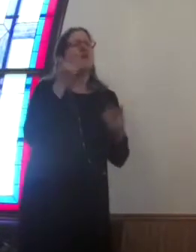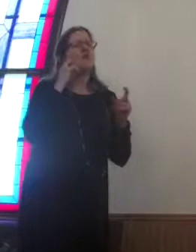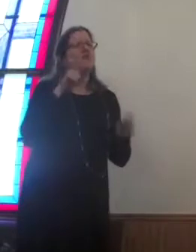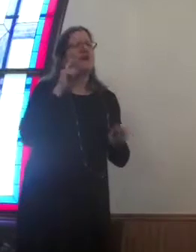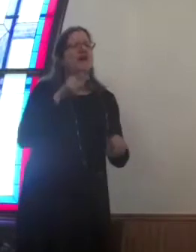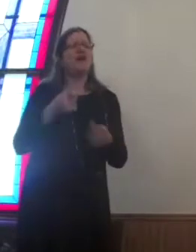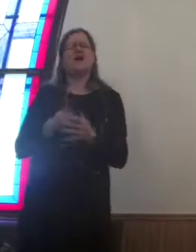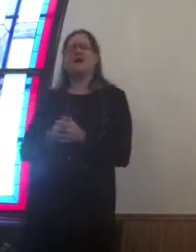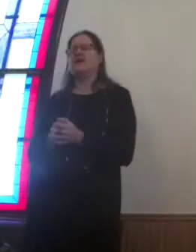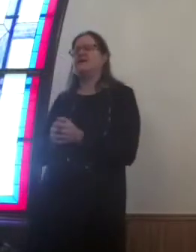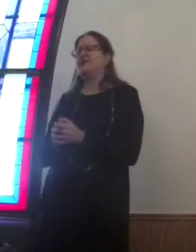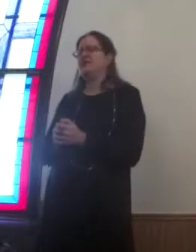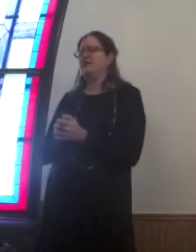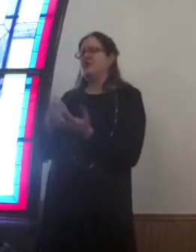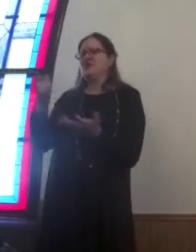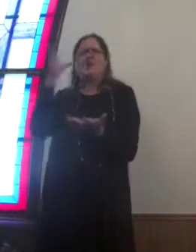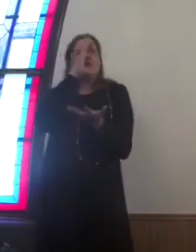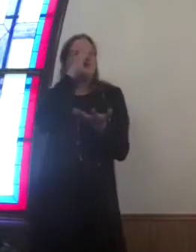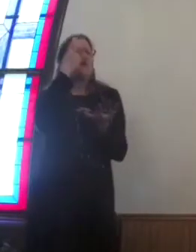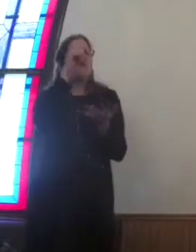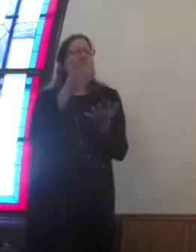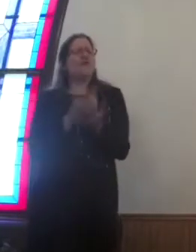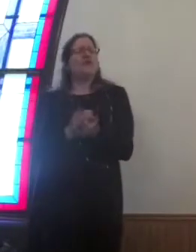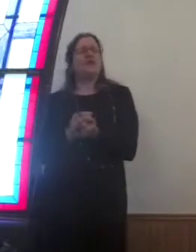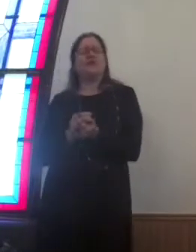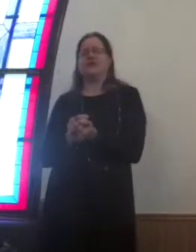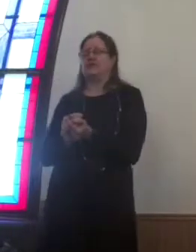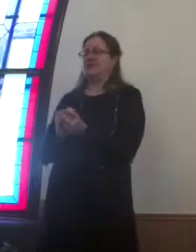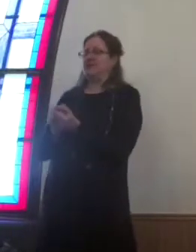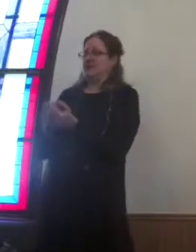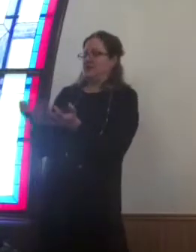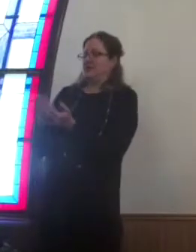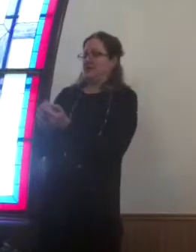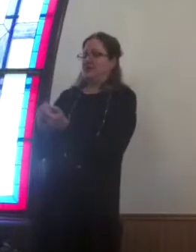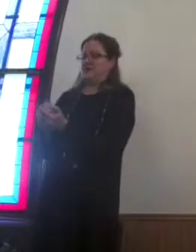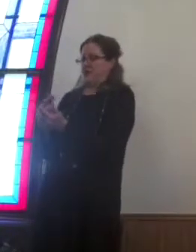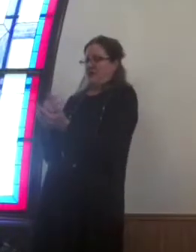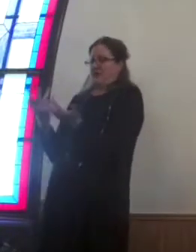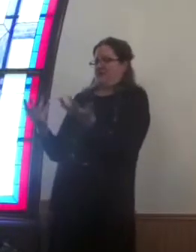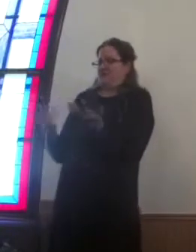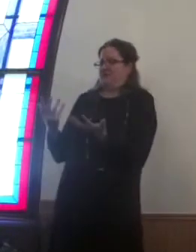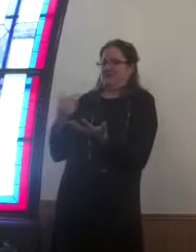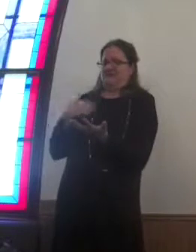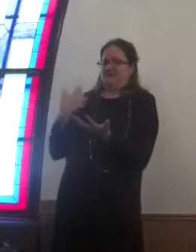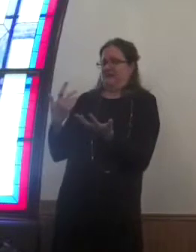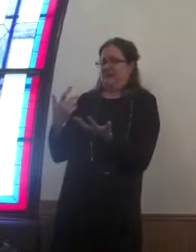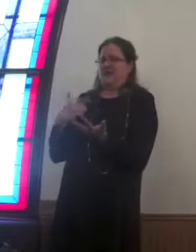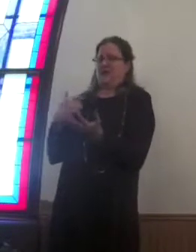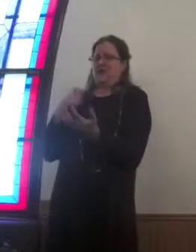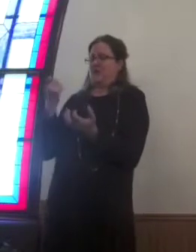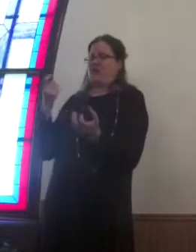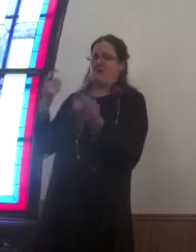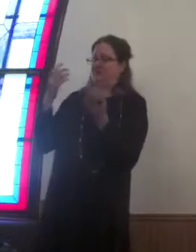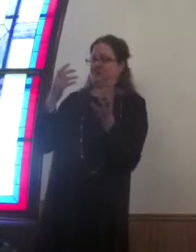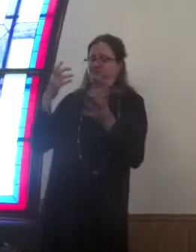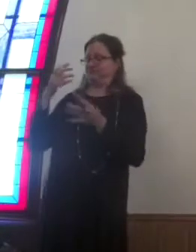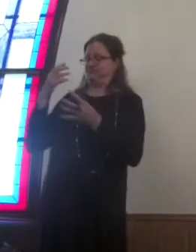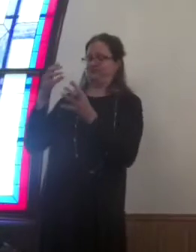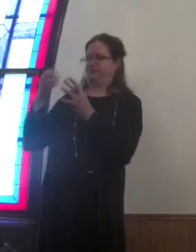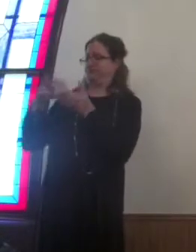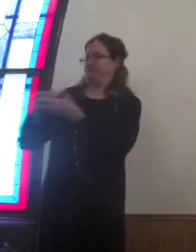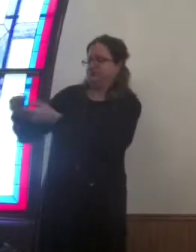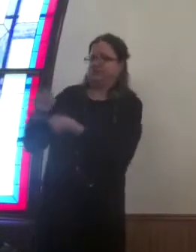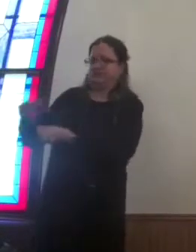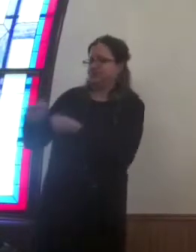weeping? Who are you looking for?" Now, Mary really didn't have the time of day to deal with that gardener,